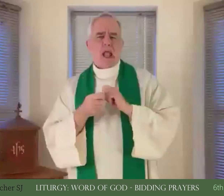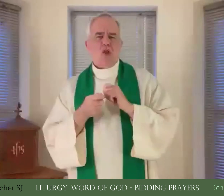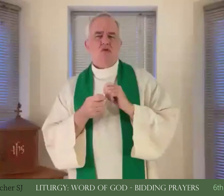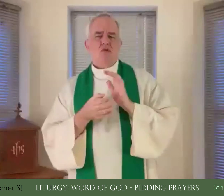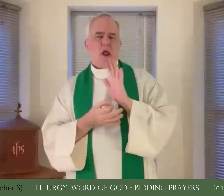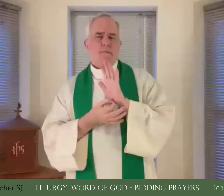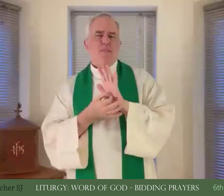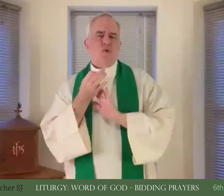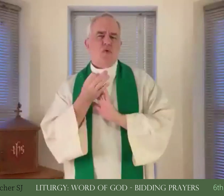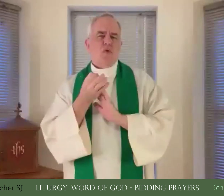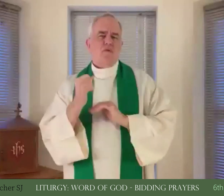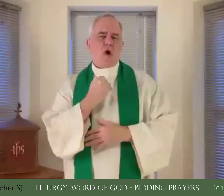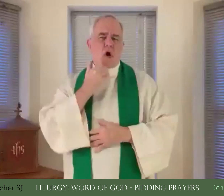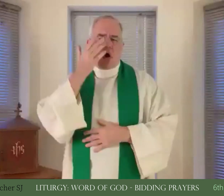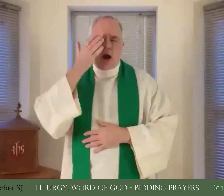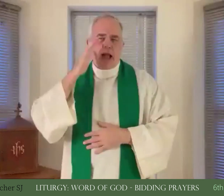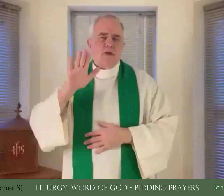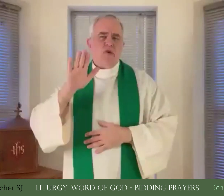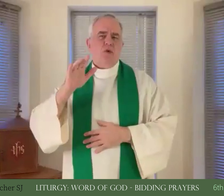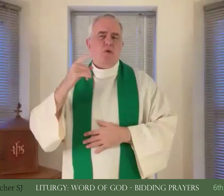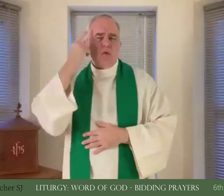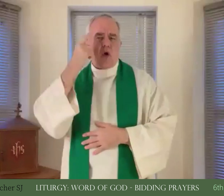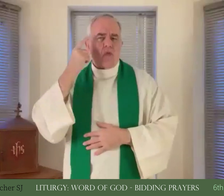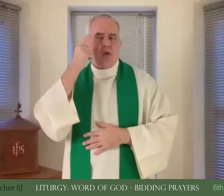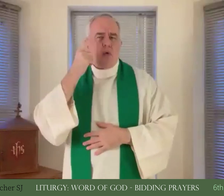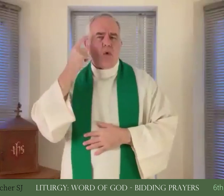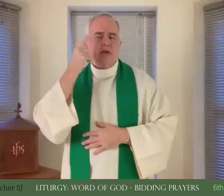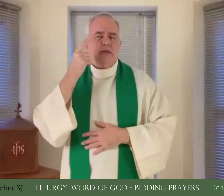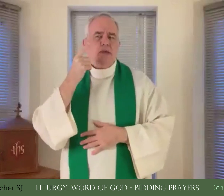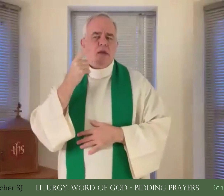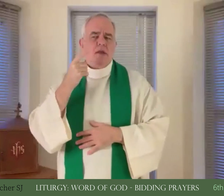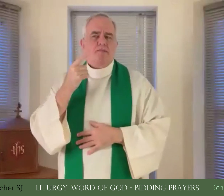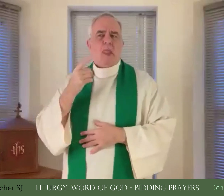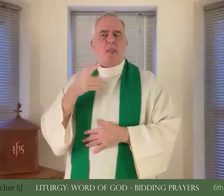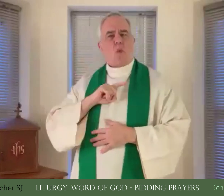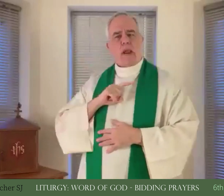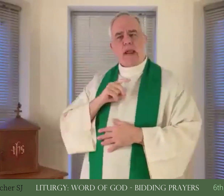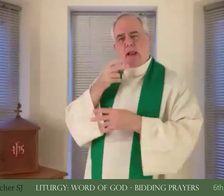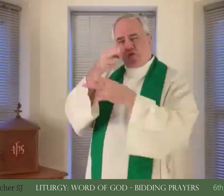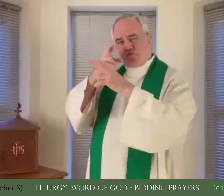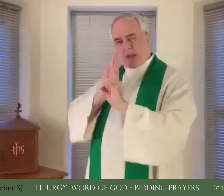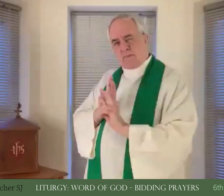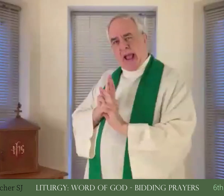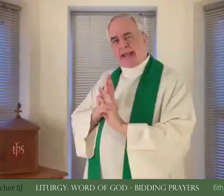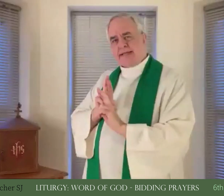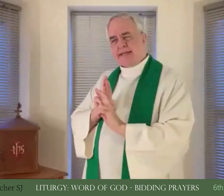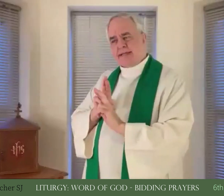change and improve our attitude, our thoughts, that we respect